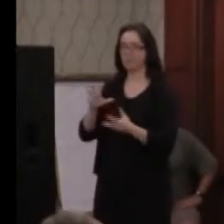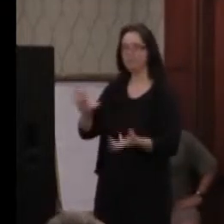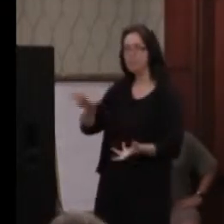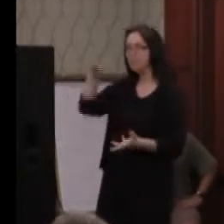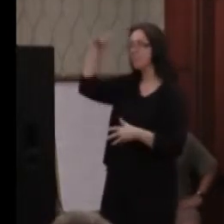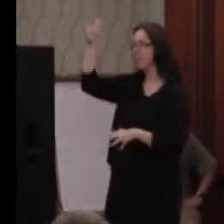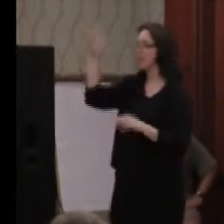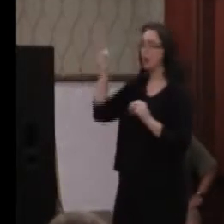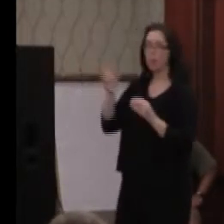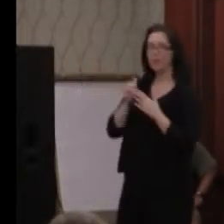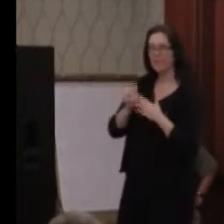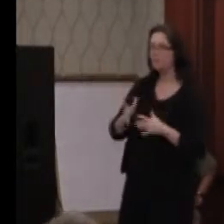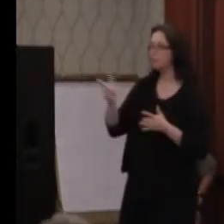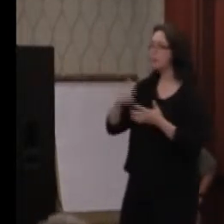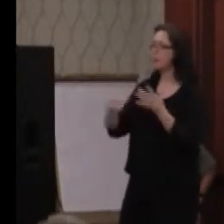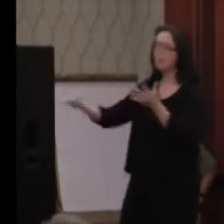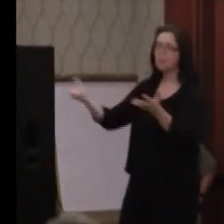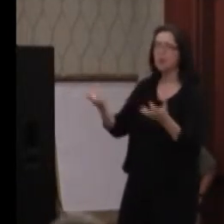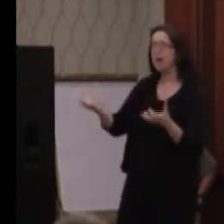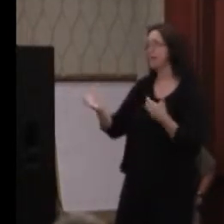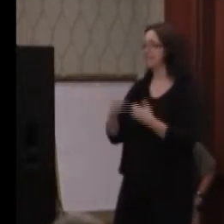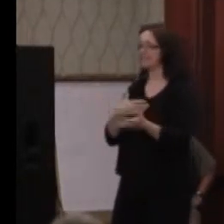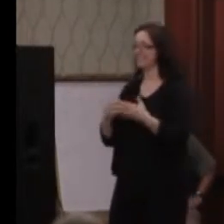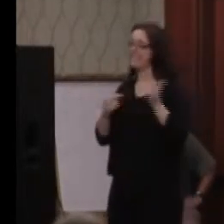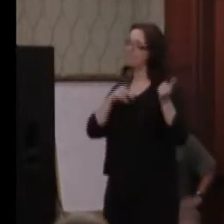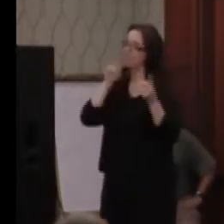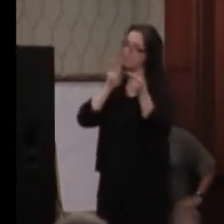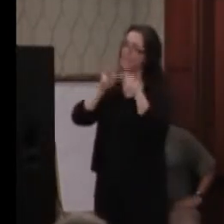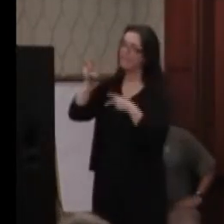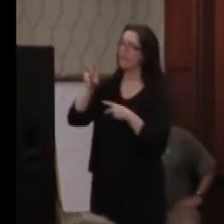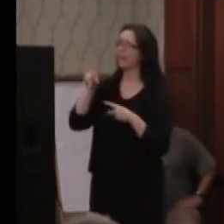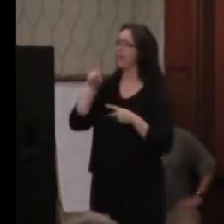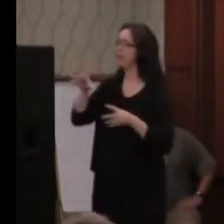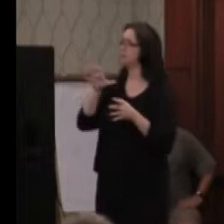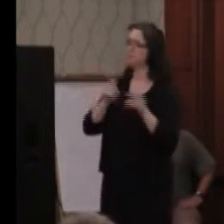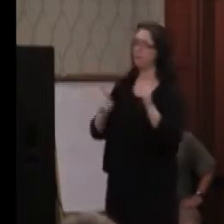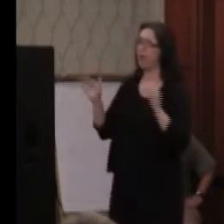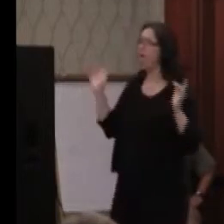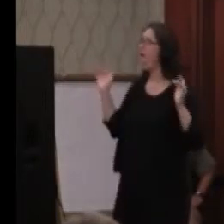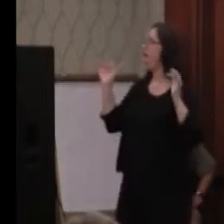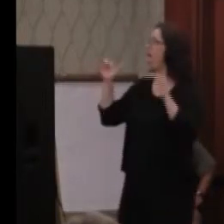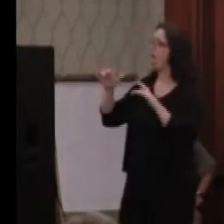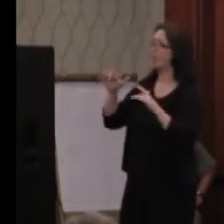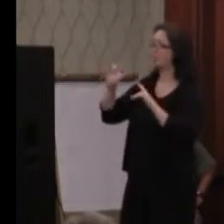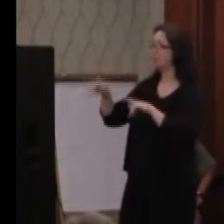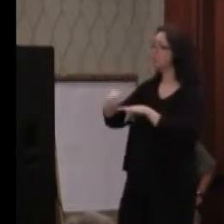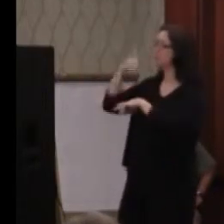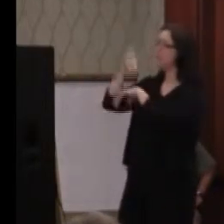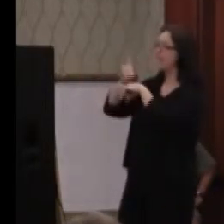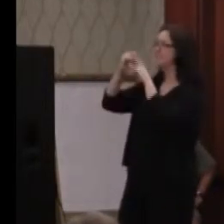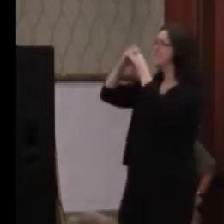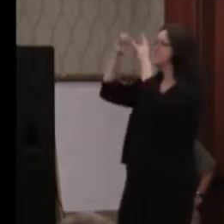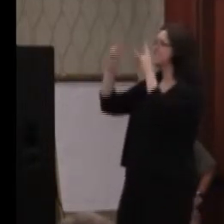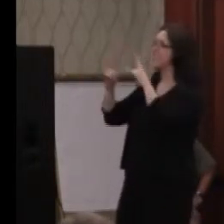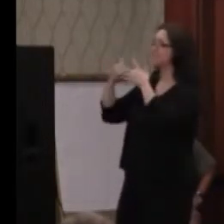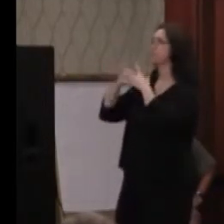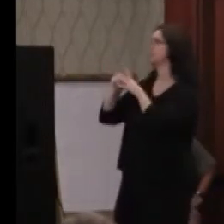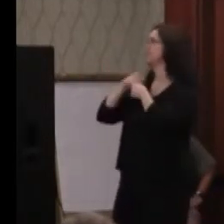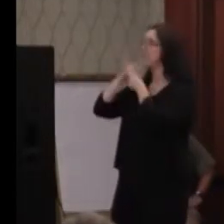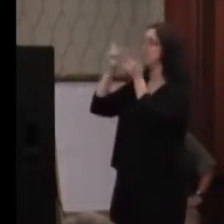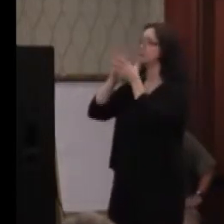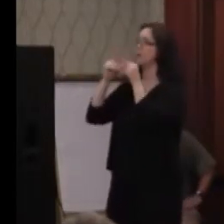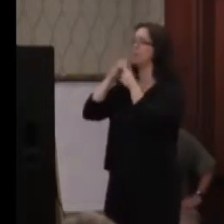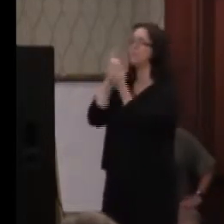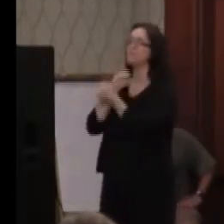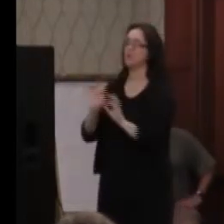Chaotic, no leaders. What did they want anyway? Anyway, hundreds of people came from all over the country and just pitched tents all over Jonesboro and started telling stories for